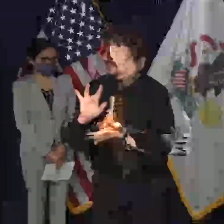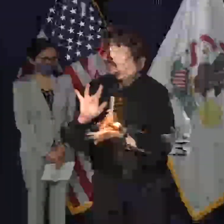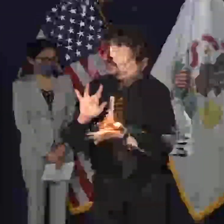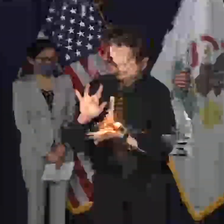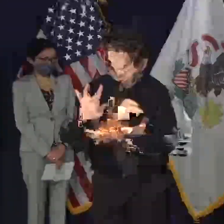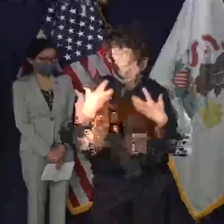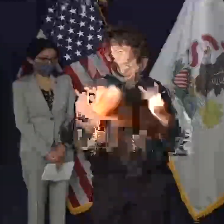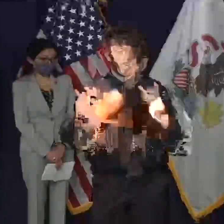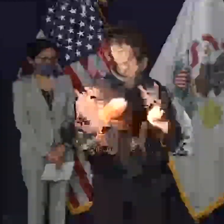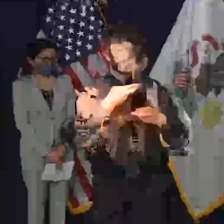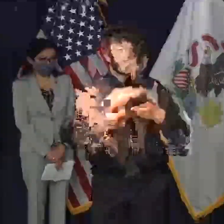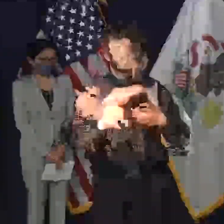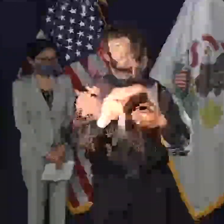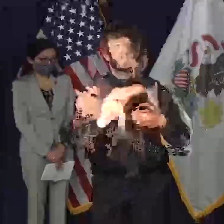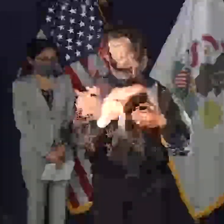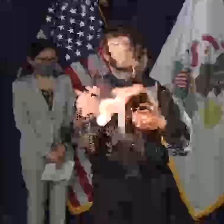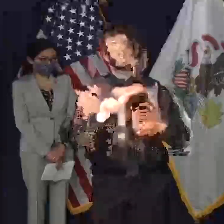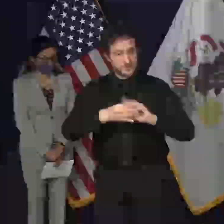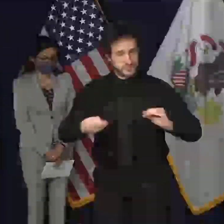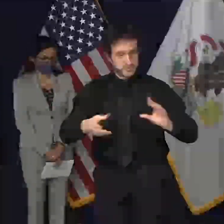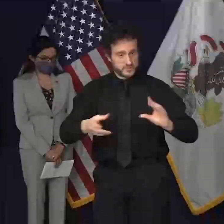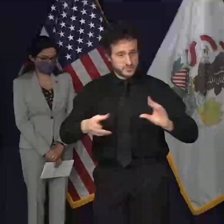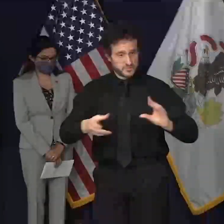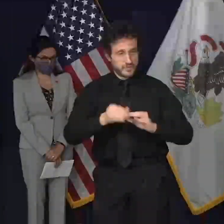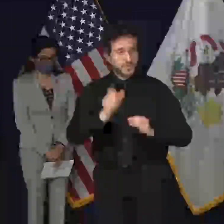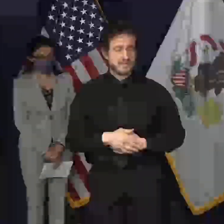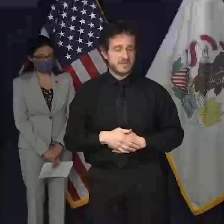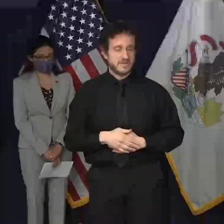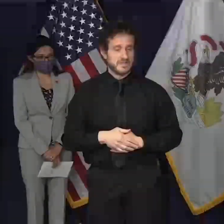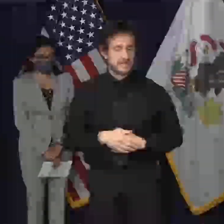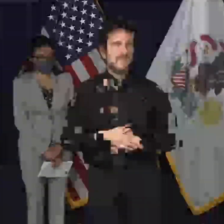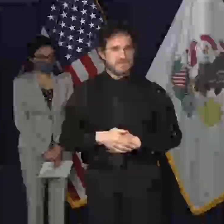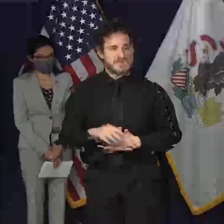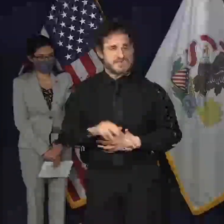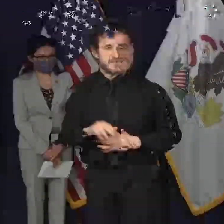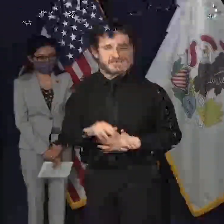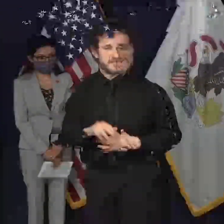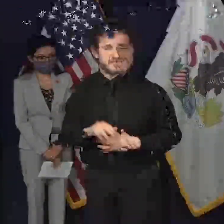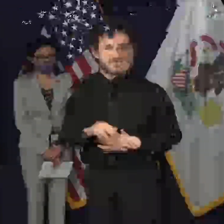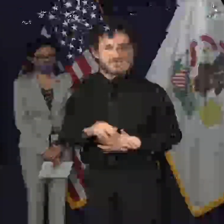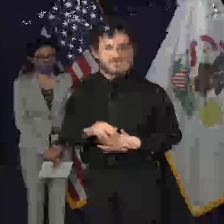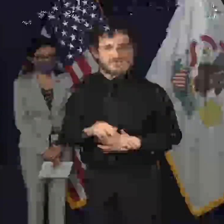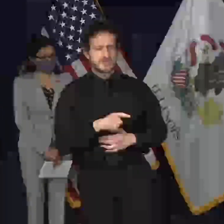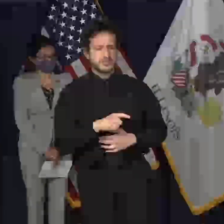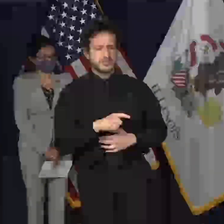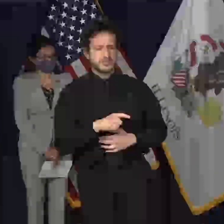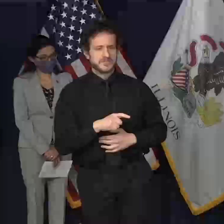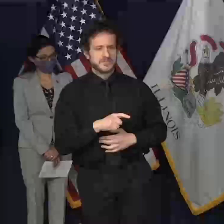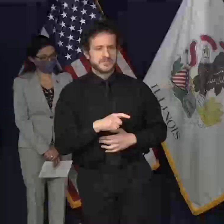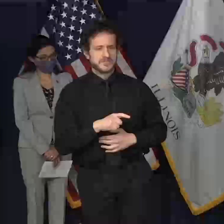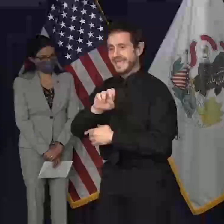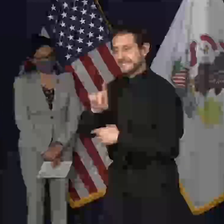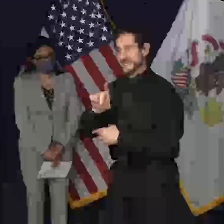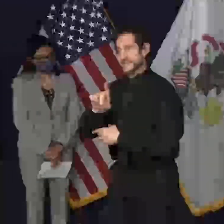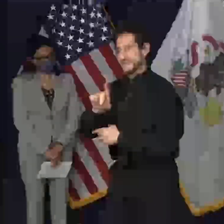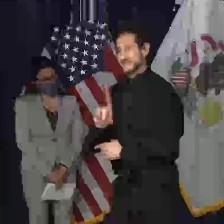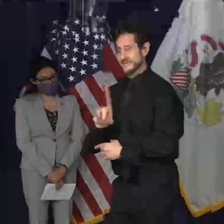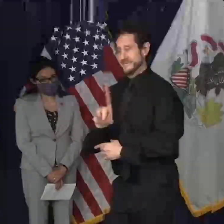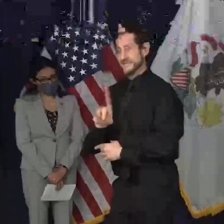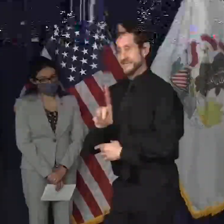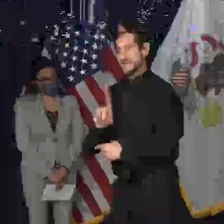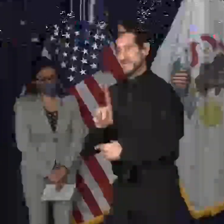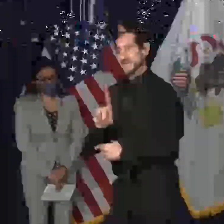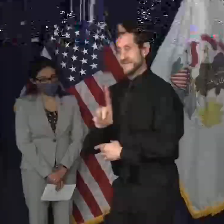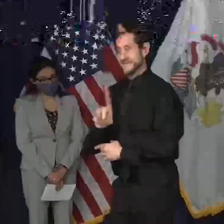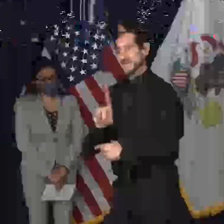now. Dr. Ziga, while you're up there, another question that was directed towards you. Indiana's not using nursing homes, healthcare workers, or prisoners when it